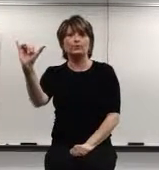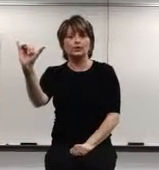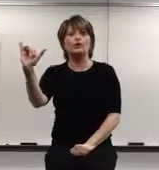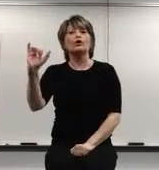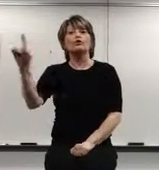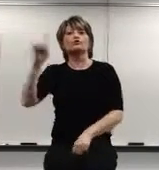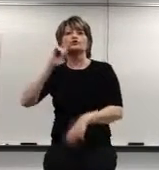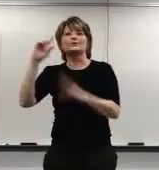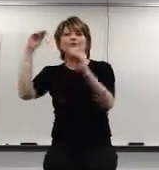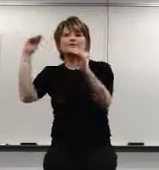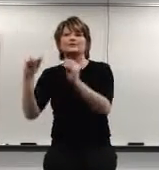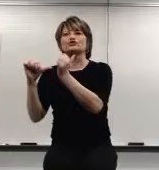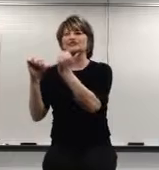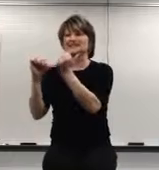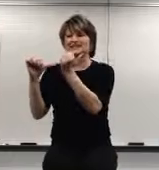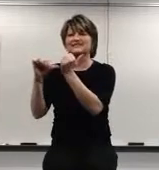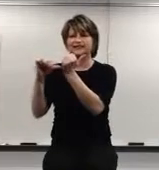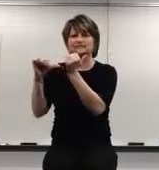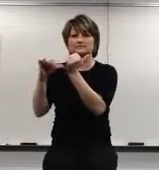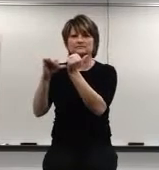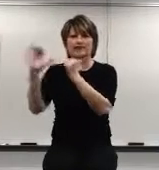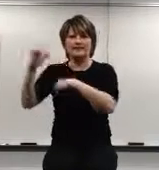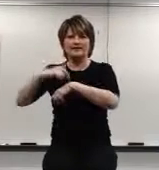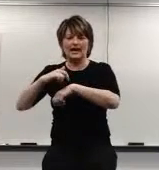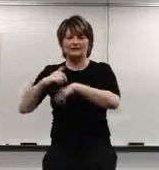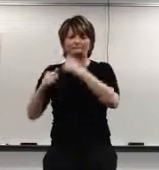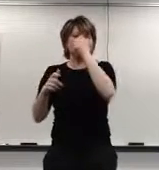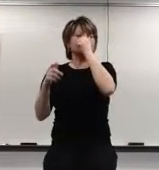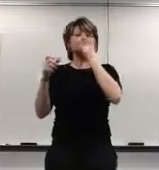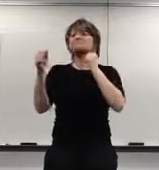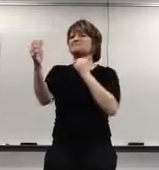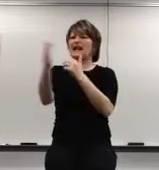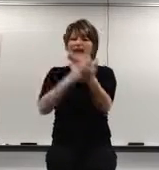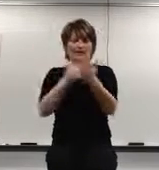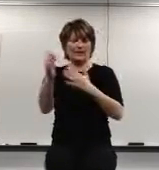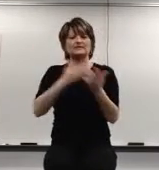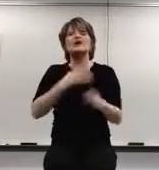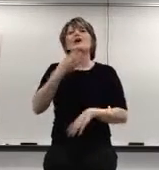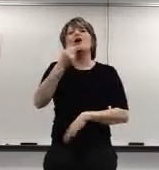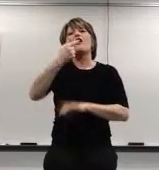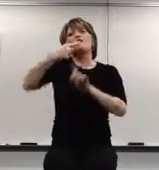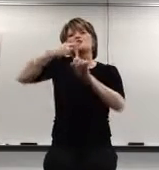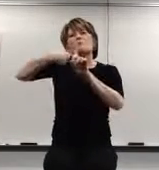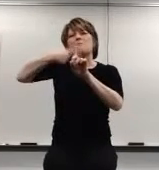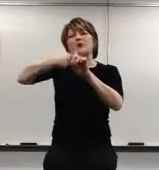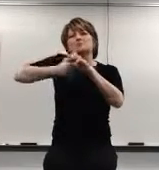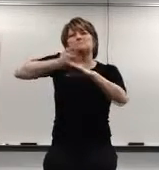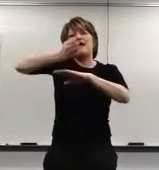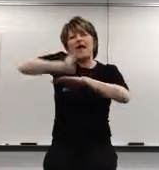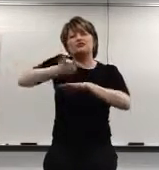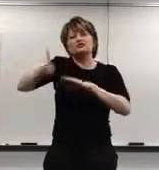Dave's fiance worked with us too. So she was a teacher's assistant at that time. Anyway, every